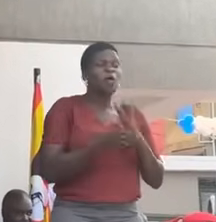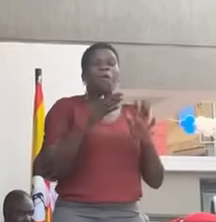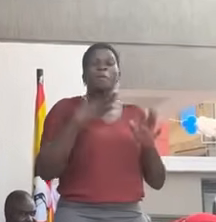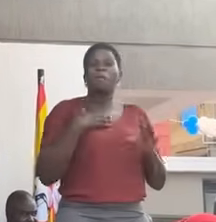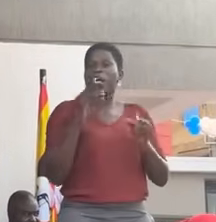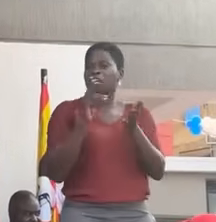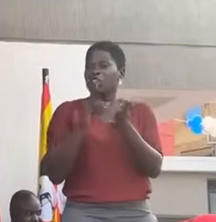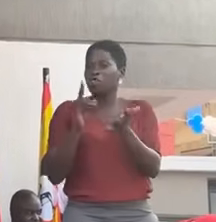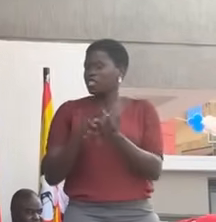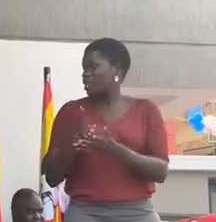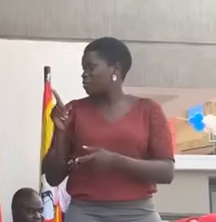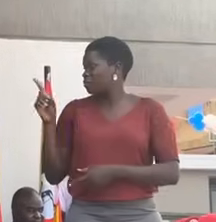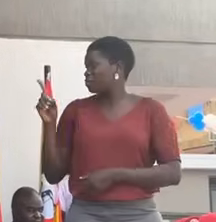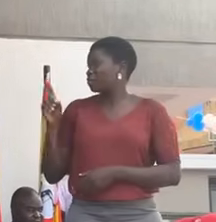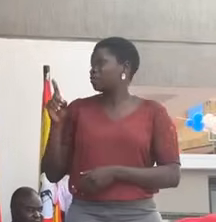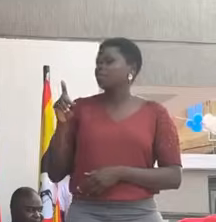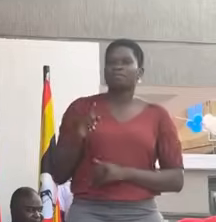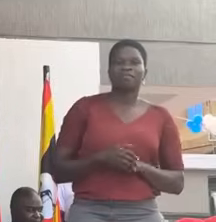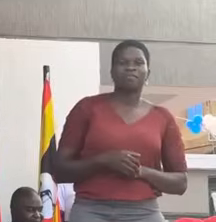ajogeddeko